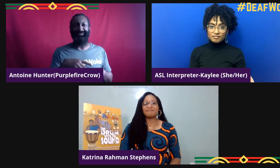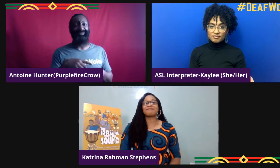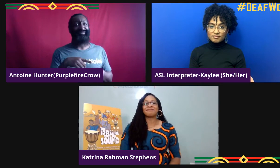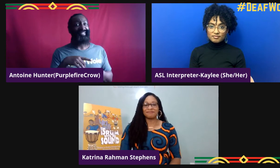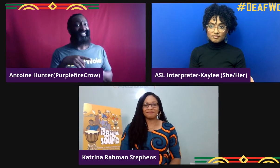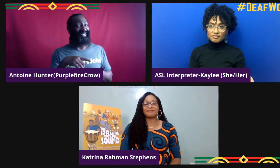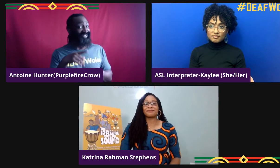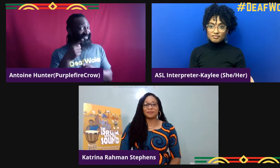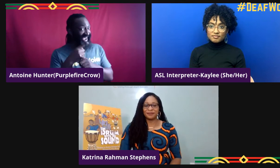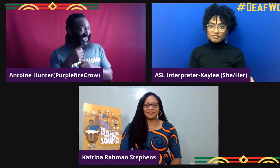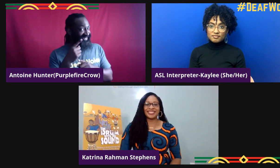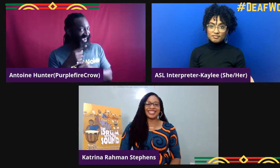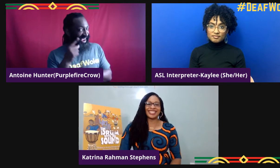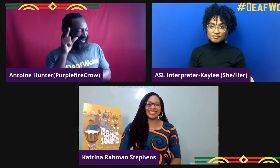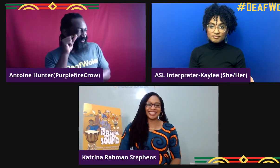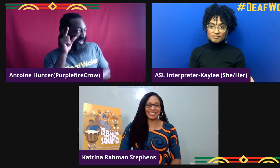book.